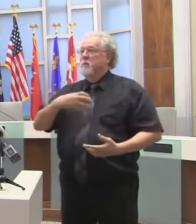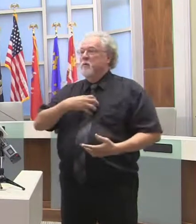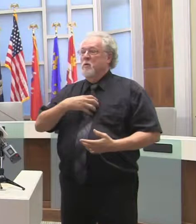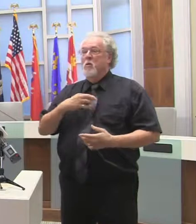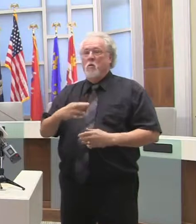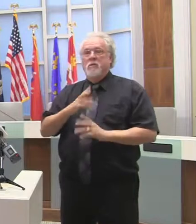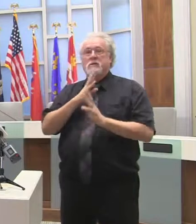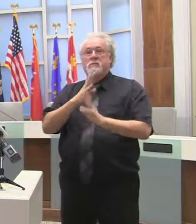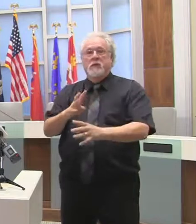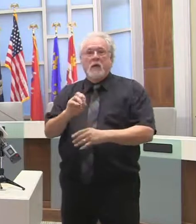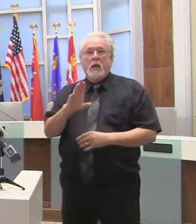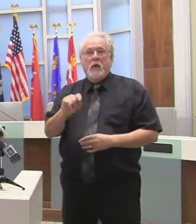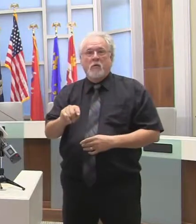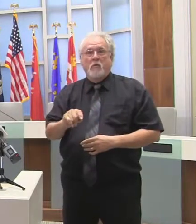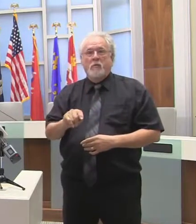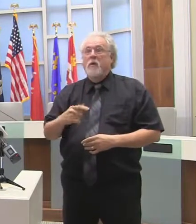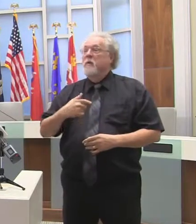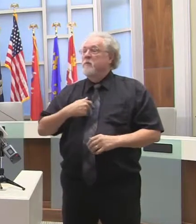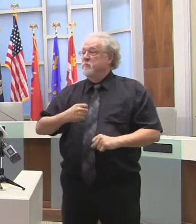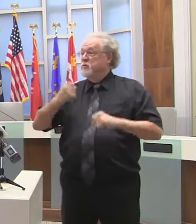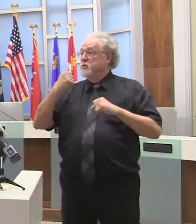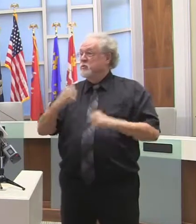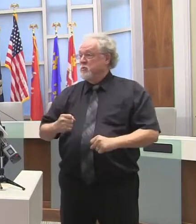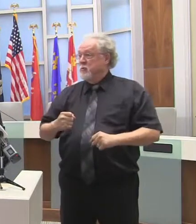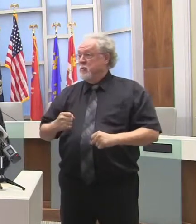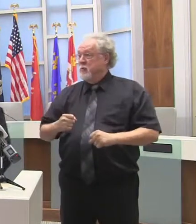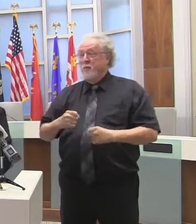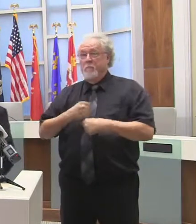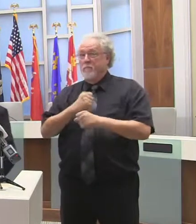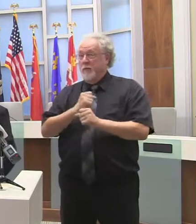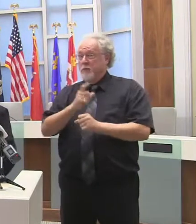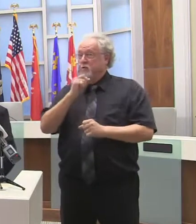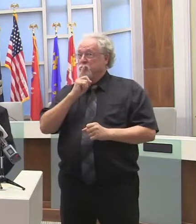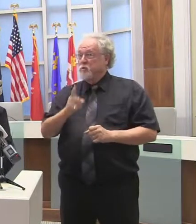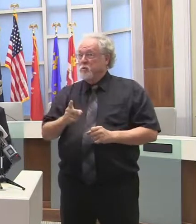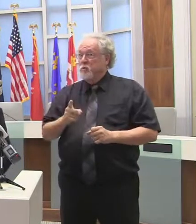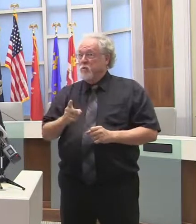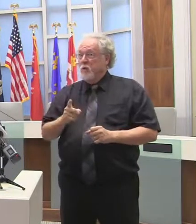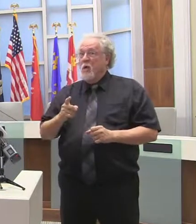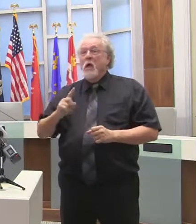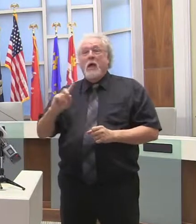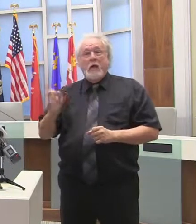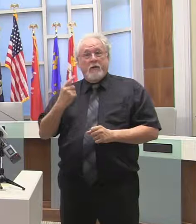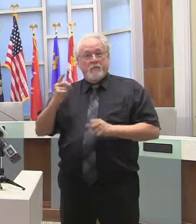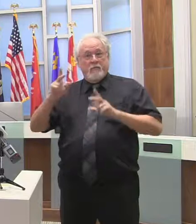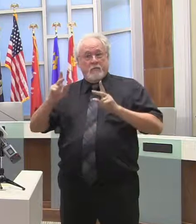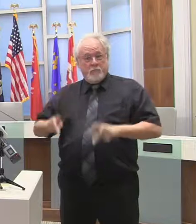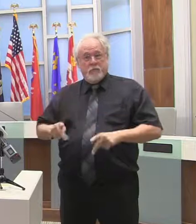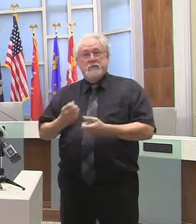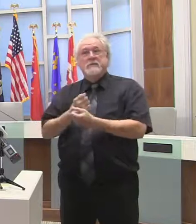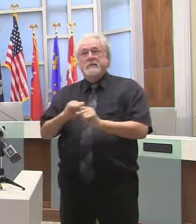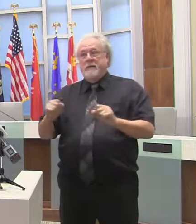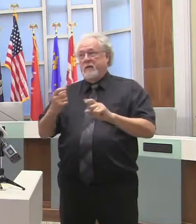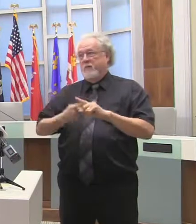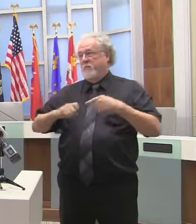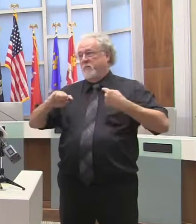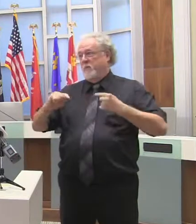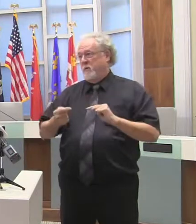out. I will be strong and firm in making sure that every citizen is safe from